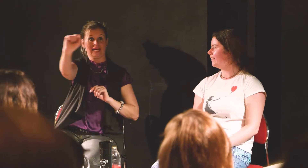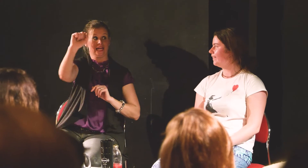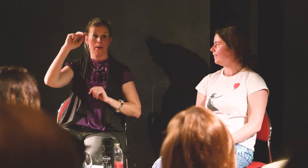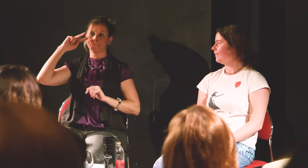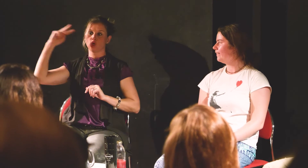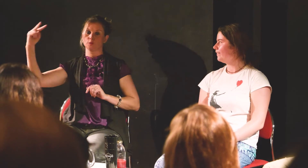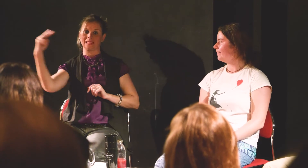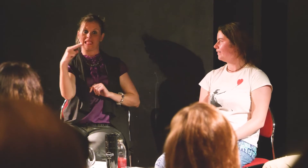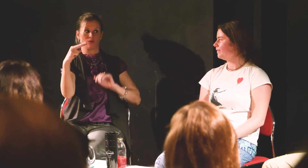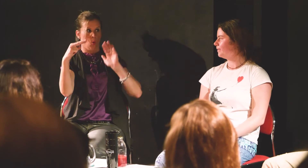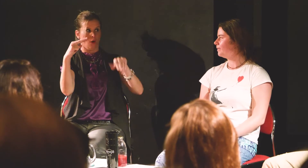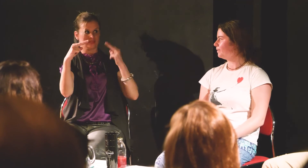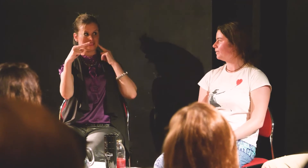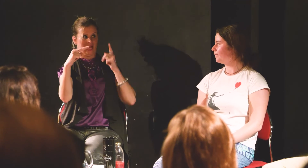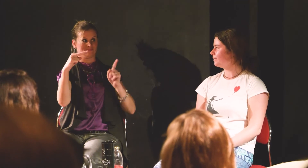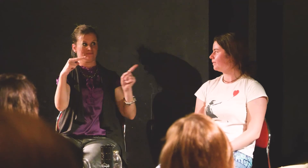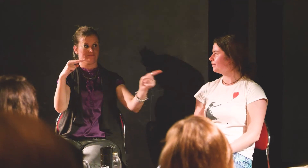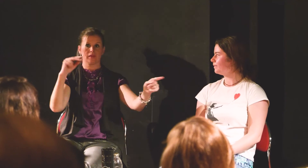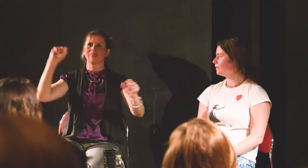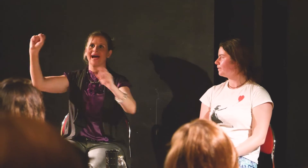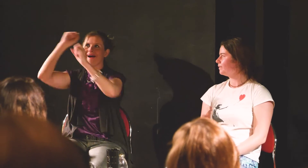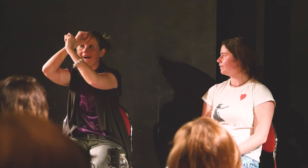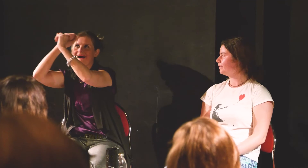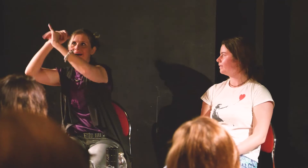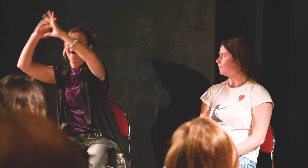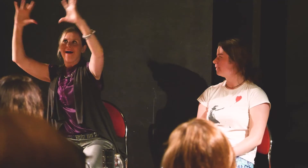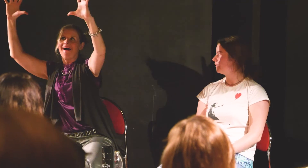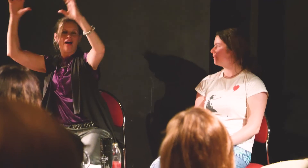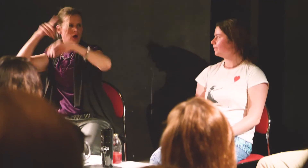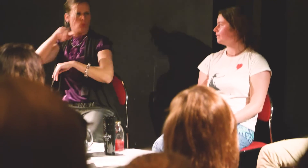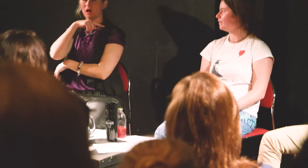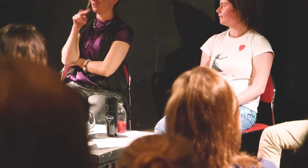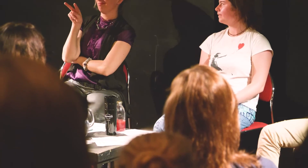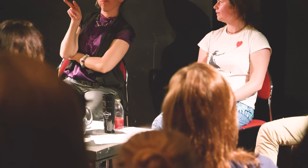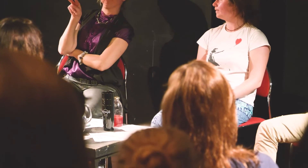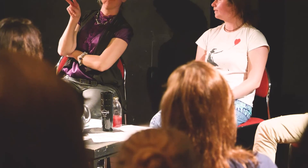Right, so from a hearing perspective of deaf people,